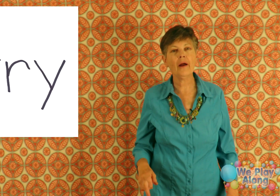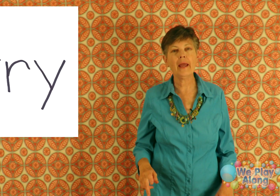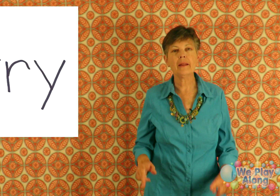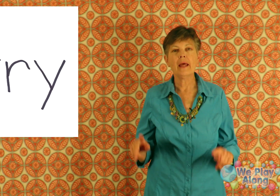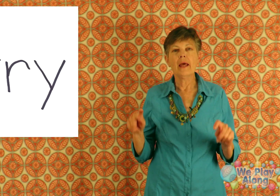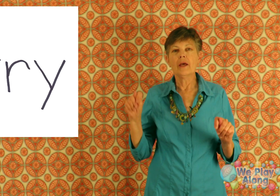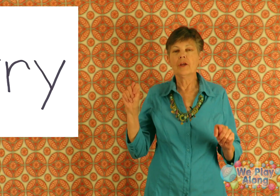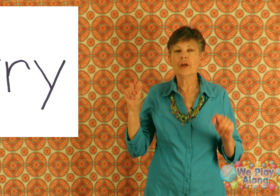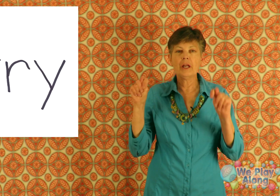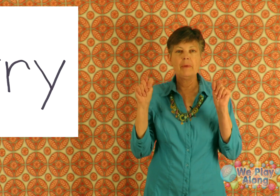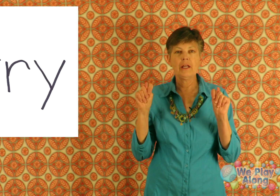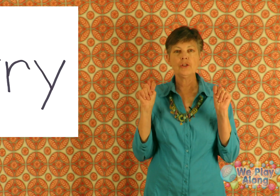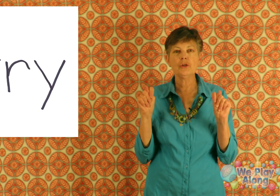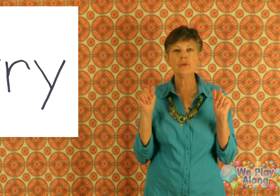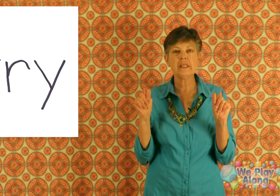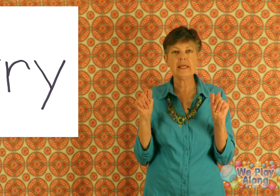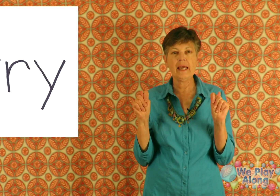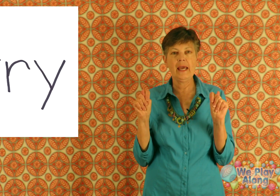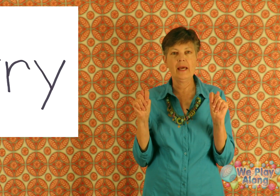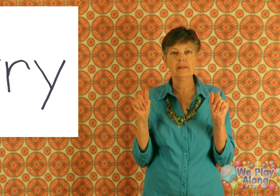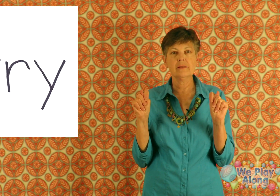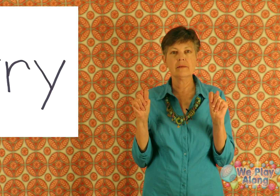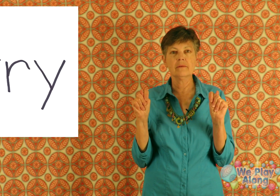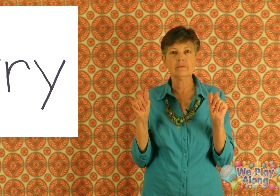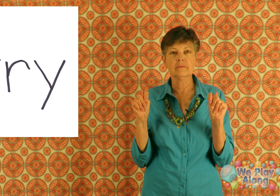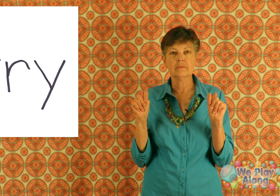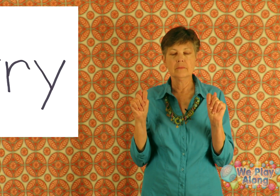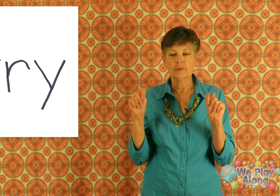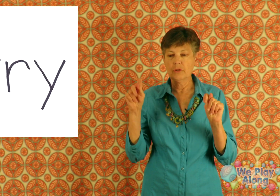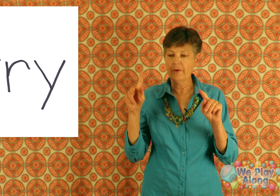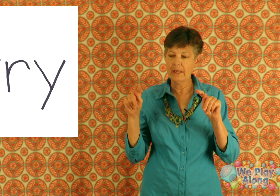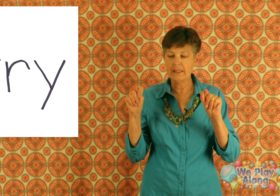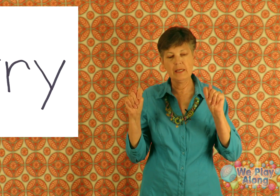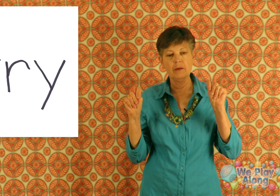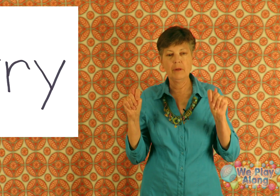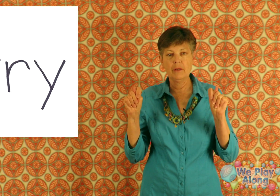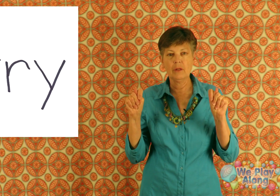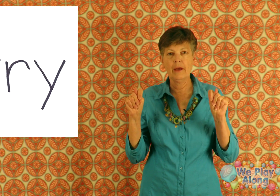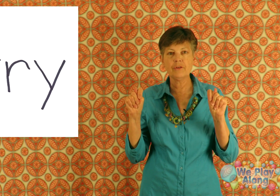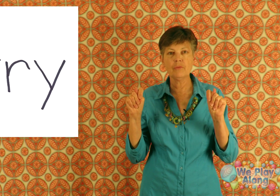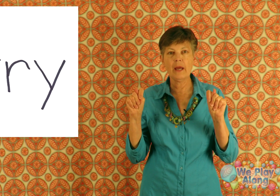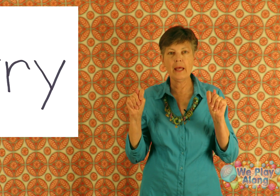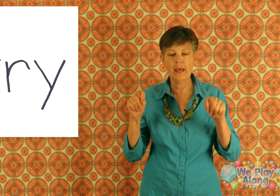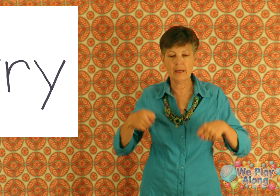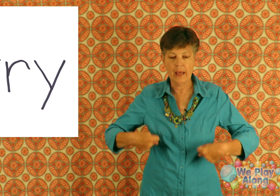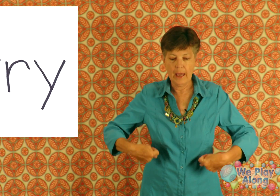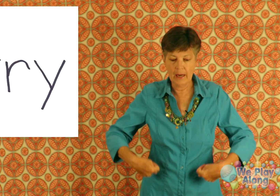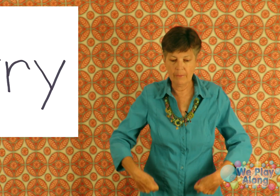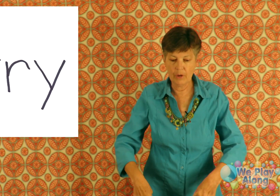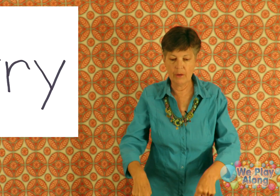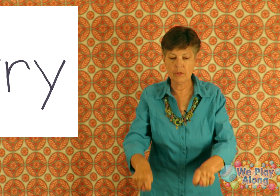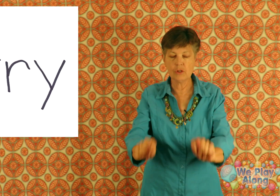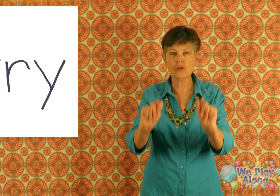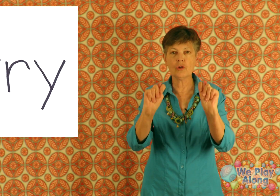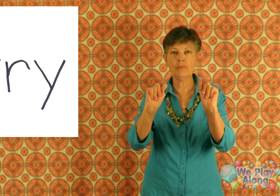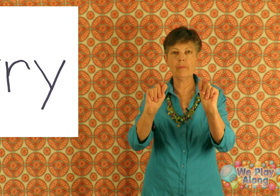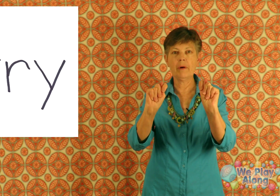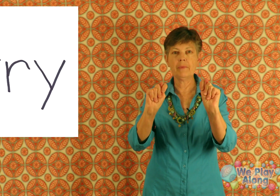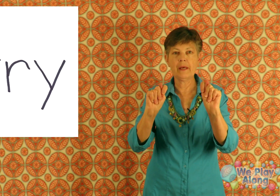right, you're going to make two T hands. So I'll get a T in left and right hand, and I'm going to scoop them up like